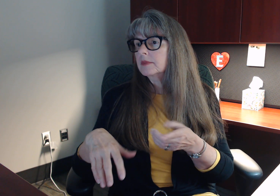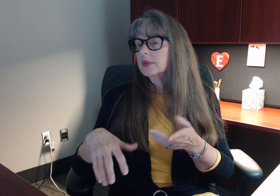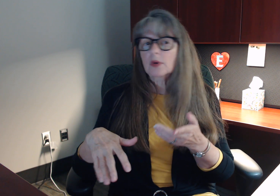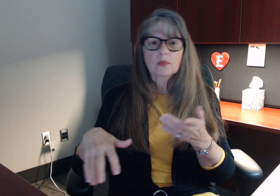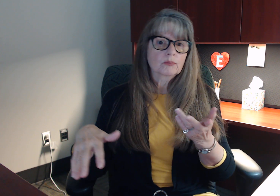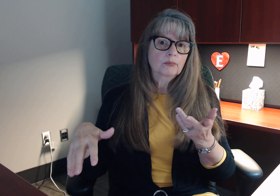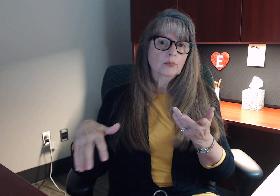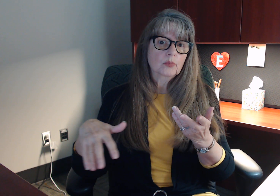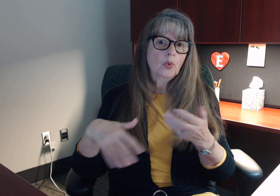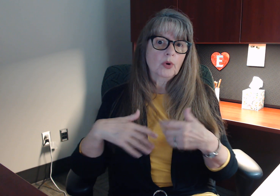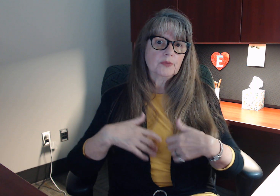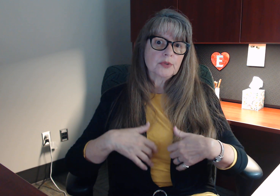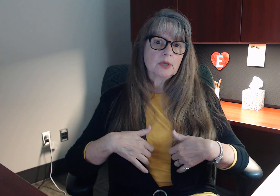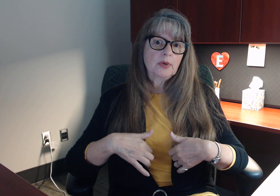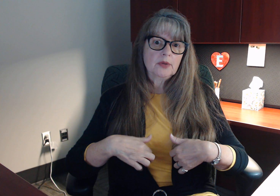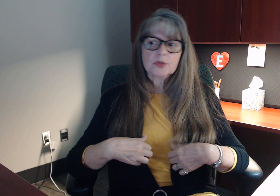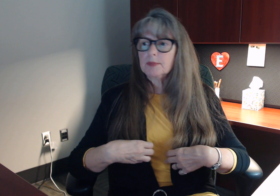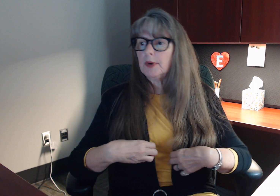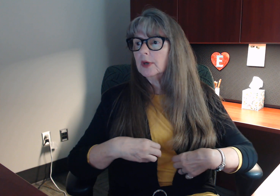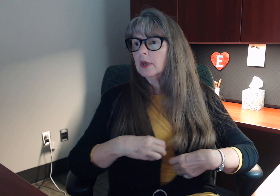So, or if it's someone else's sperm or,